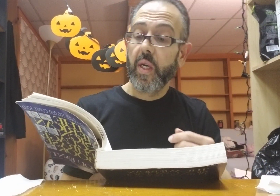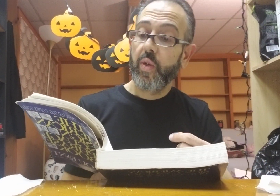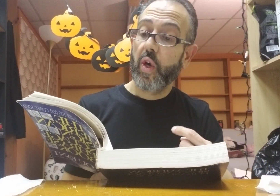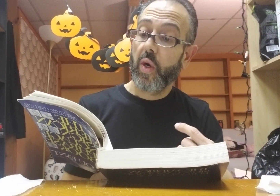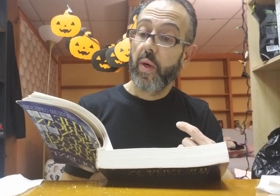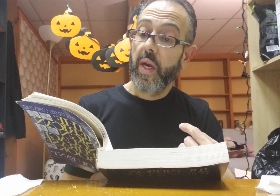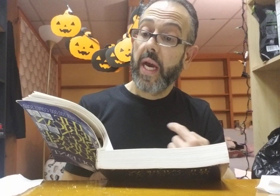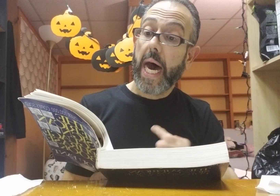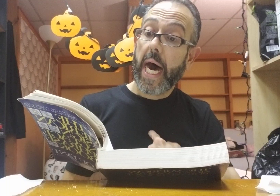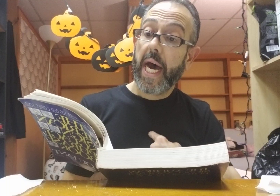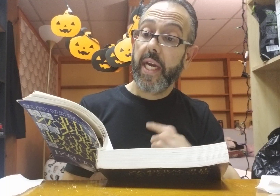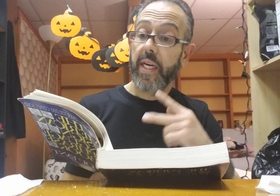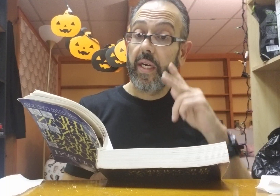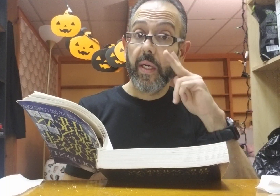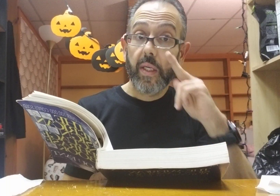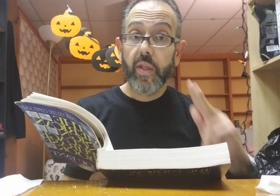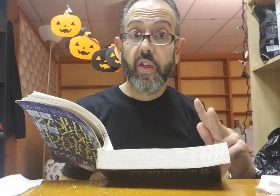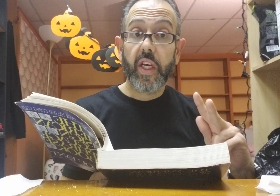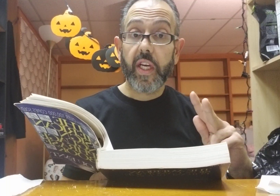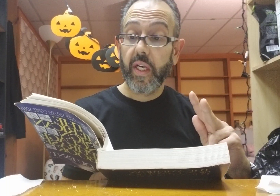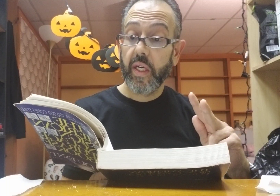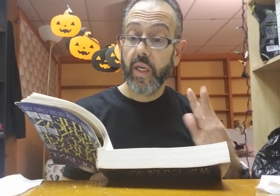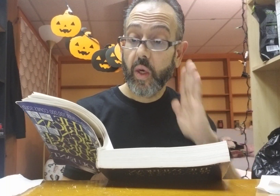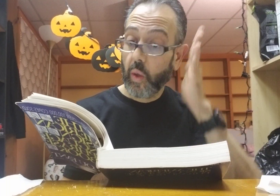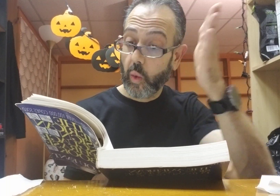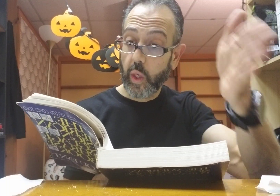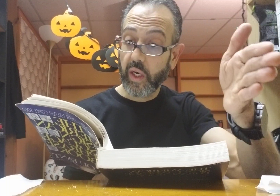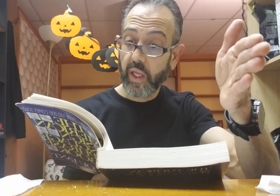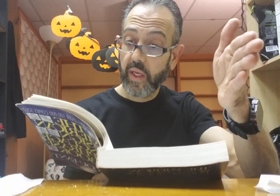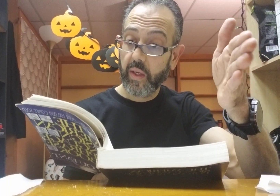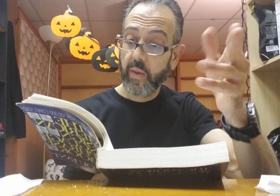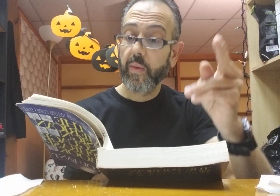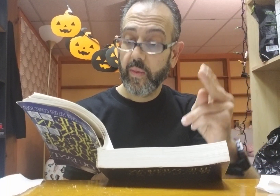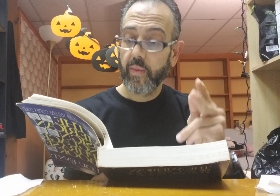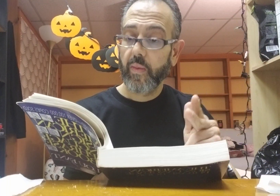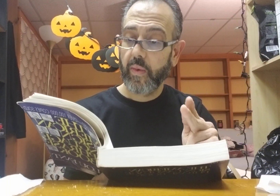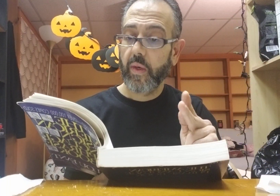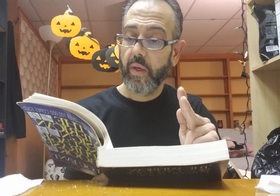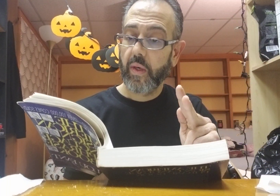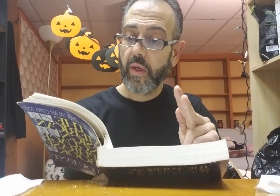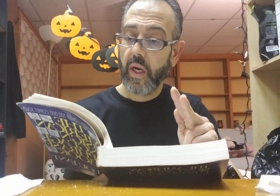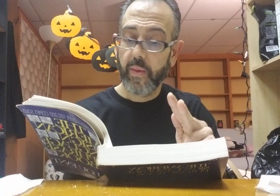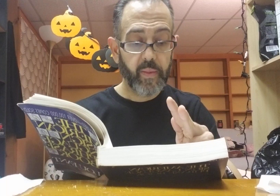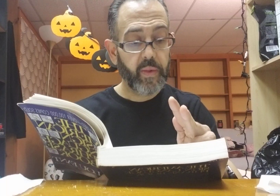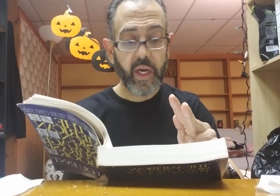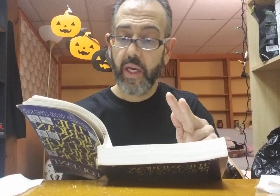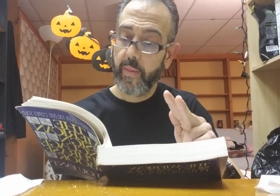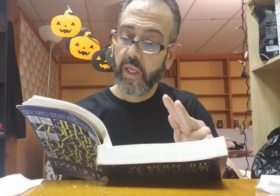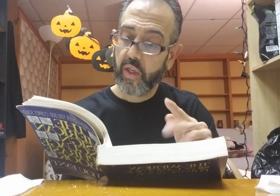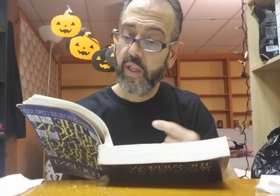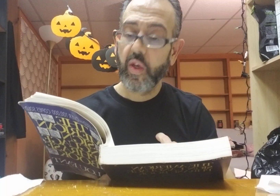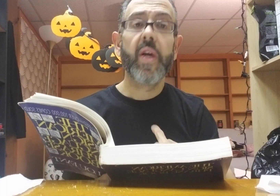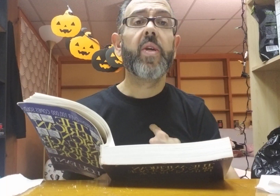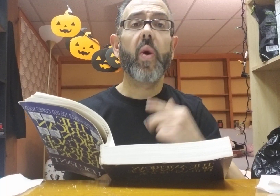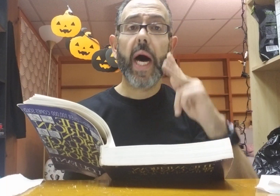So I see will. Okay. Yeah, that makes sense. So